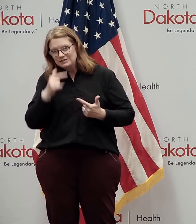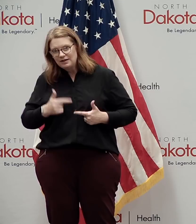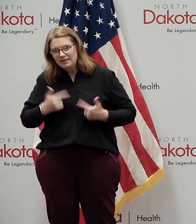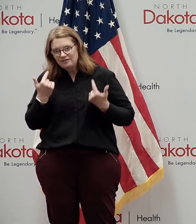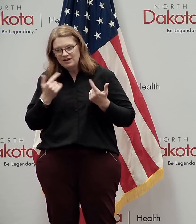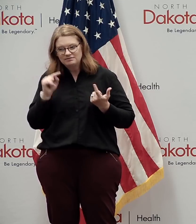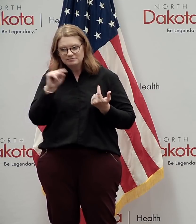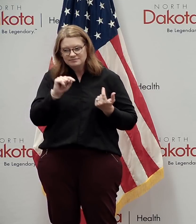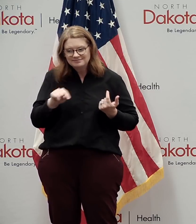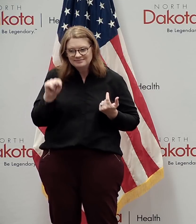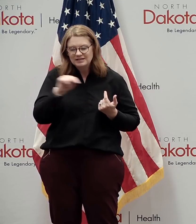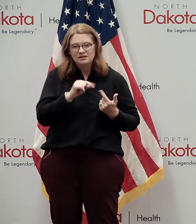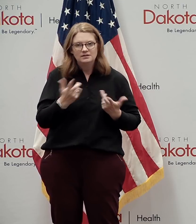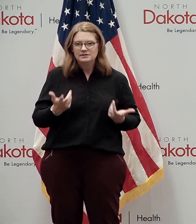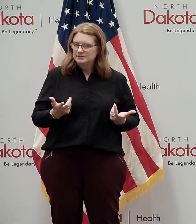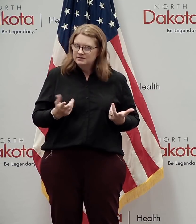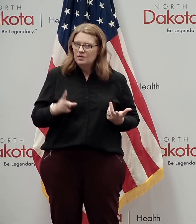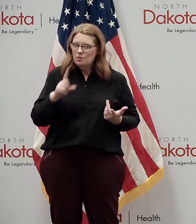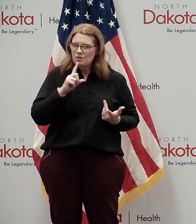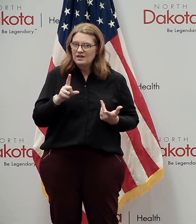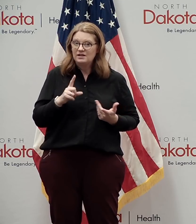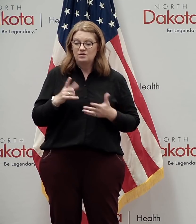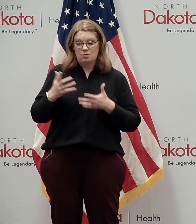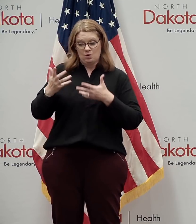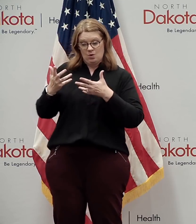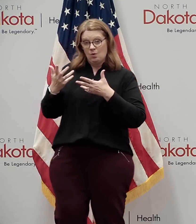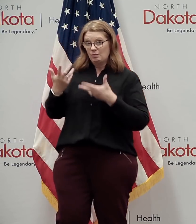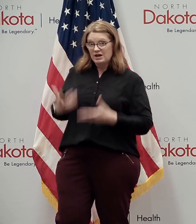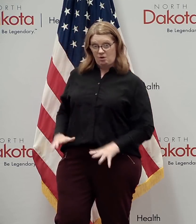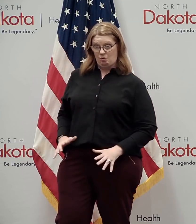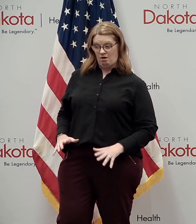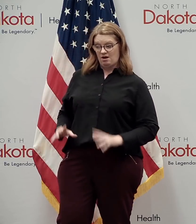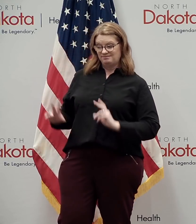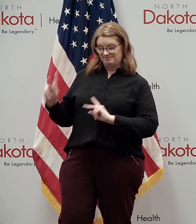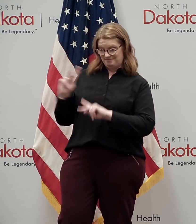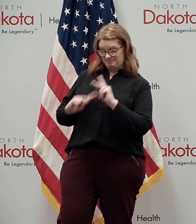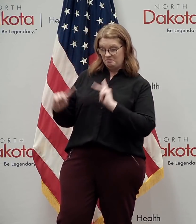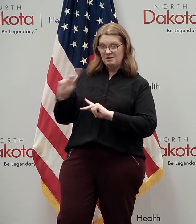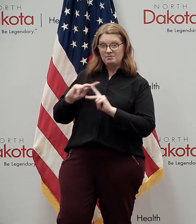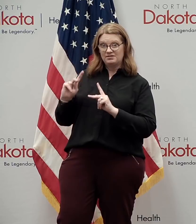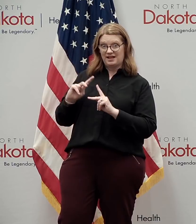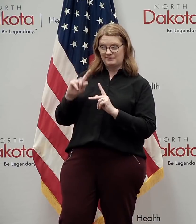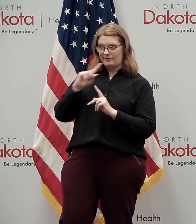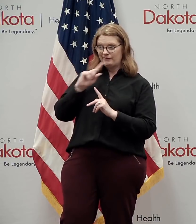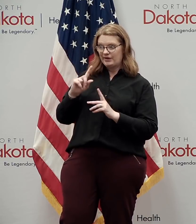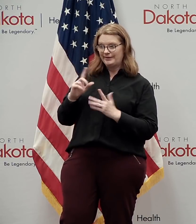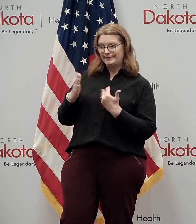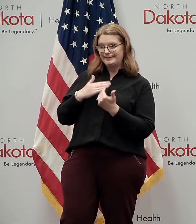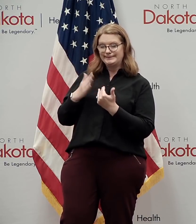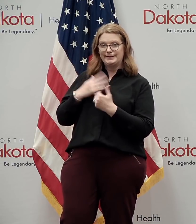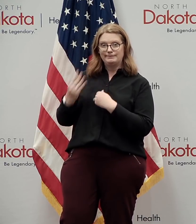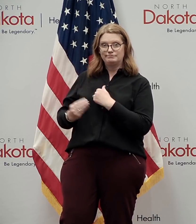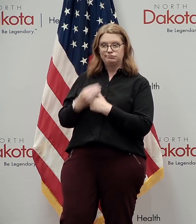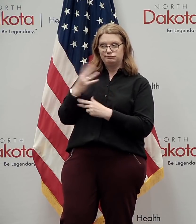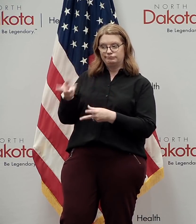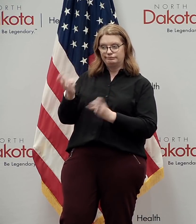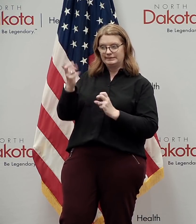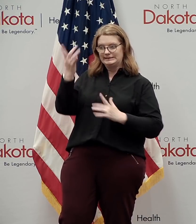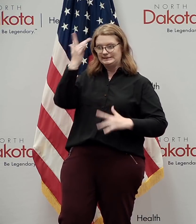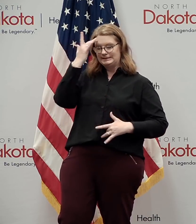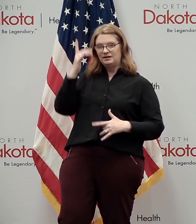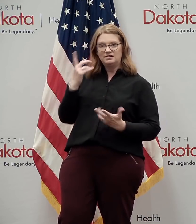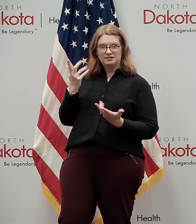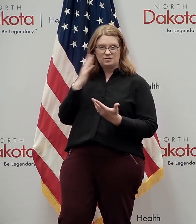got, again, we're fighting to keep this out of and away from the people that are most vulnerable. And so again, I'd say